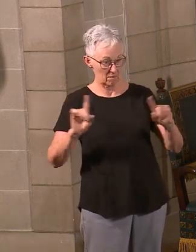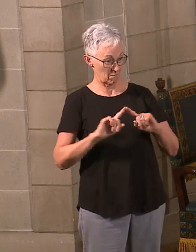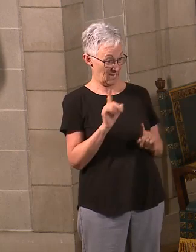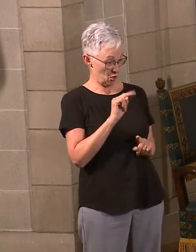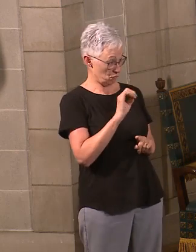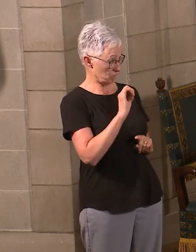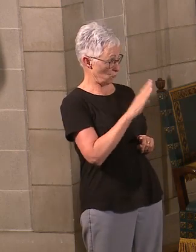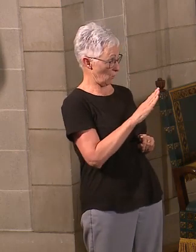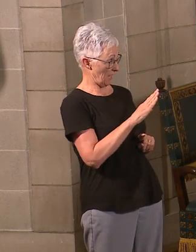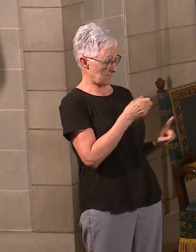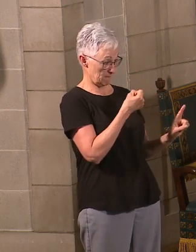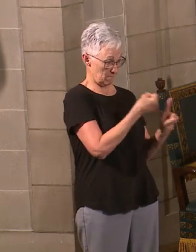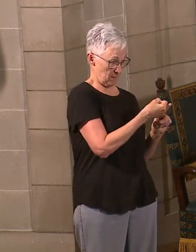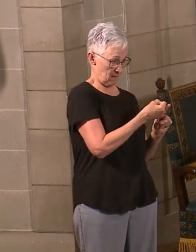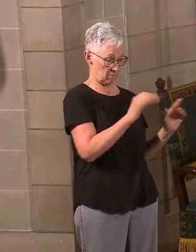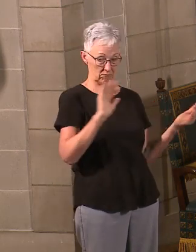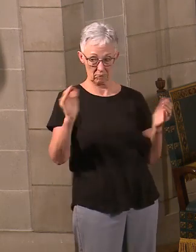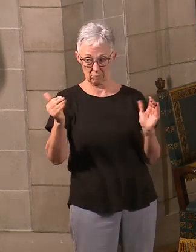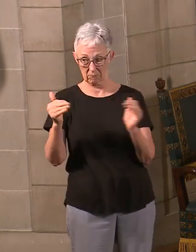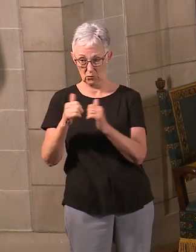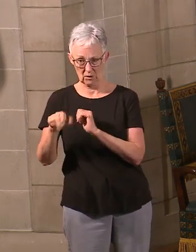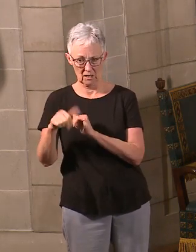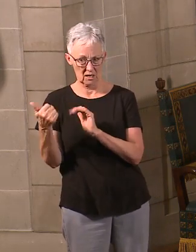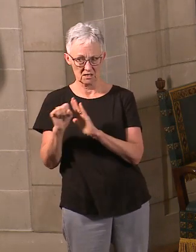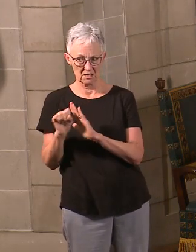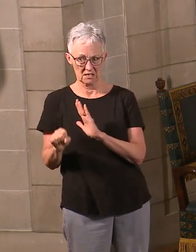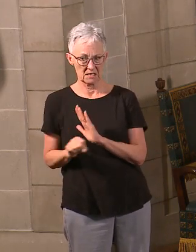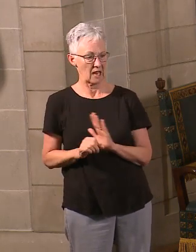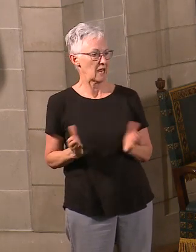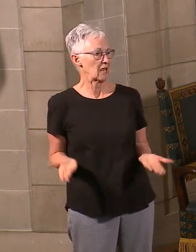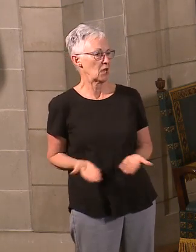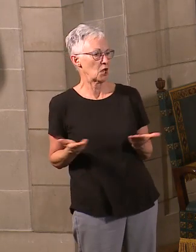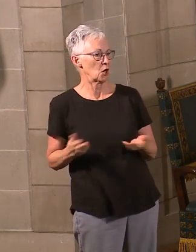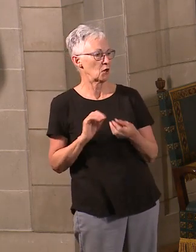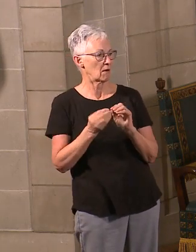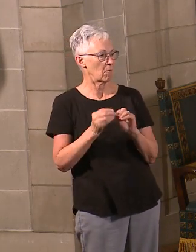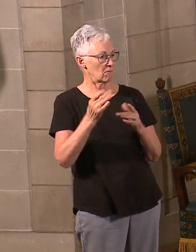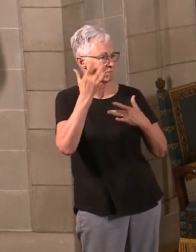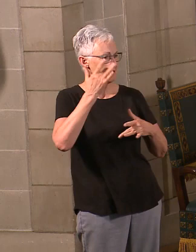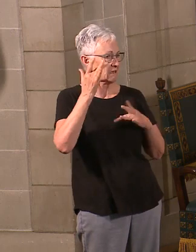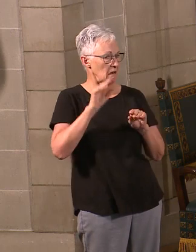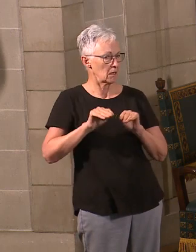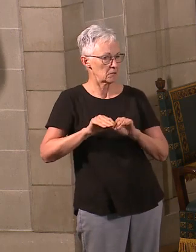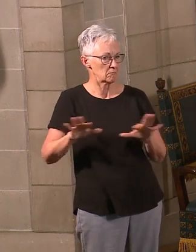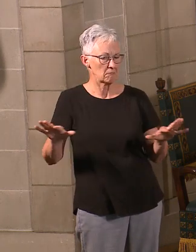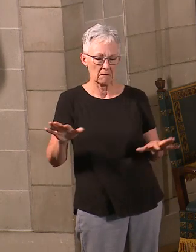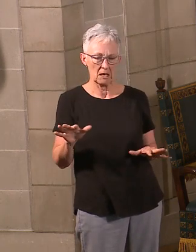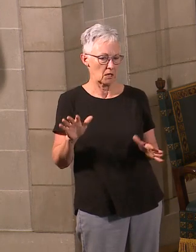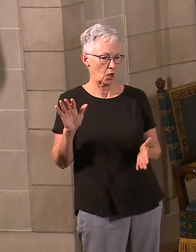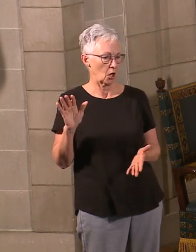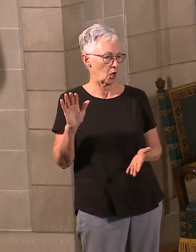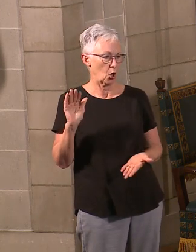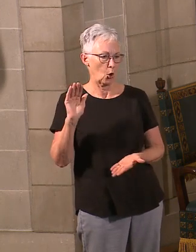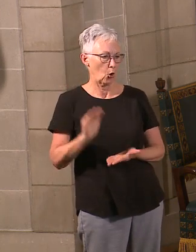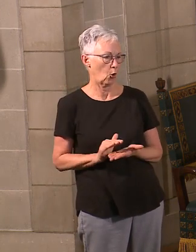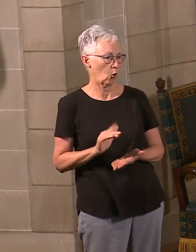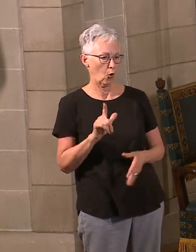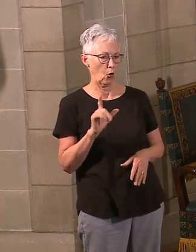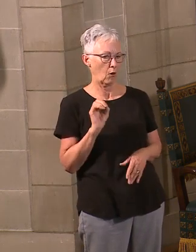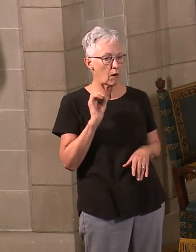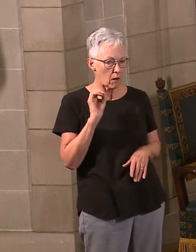Nebraska has been impacted versus other states, we haven't been as impacted as other states. I think if you look at, for example, Colorado's